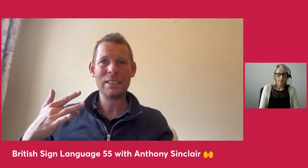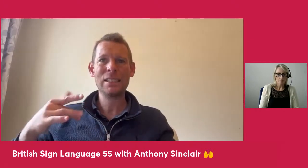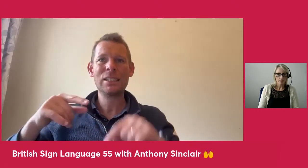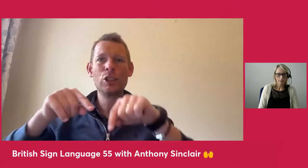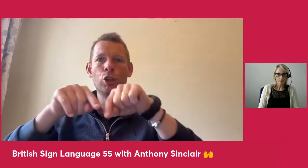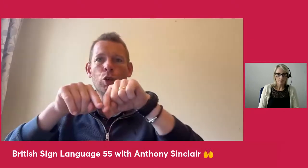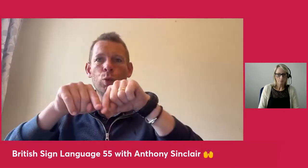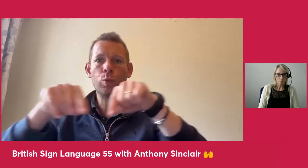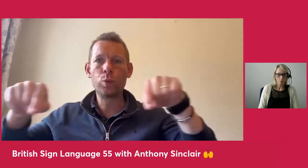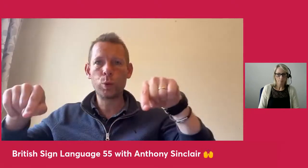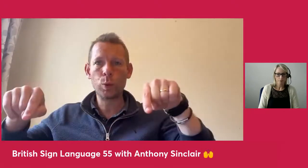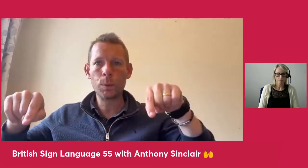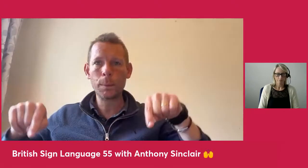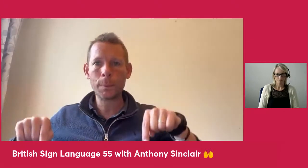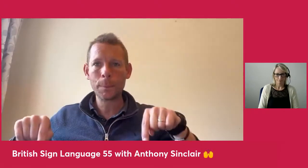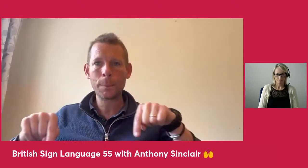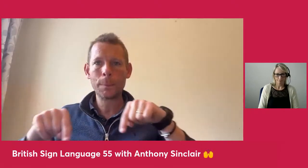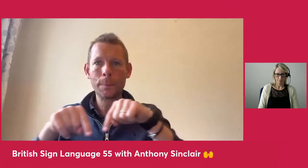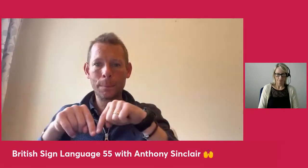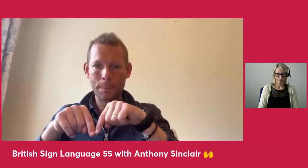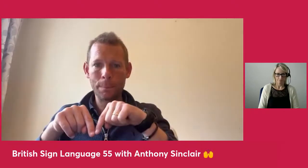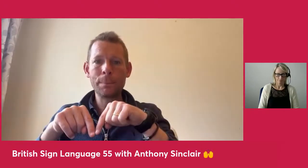So living room.